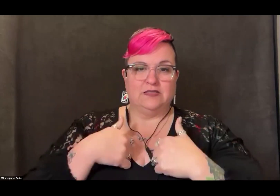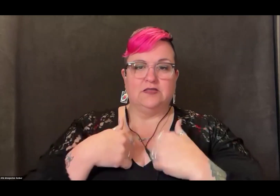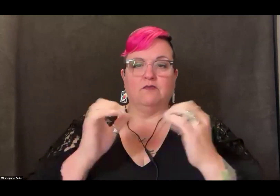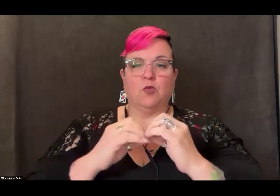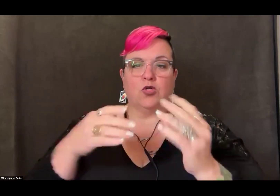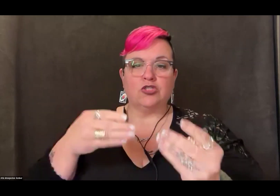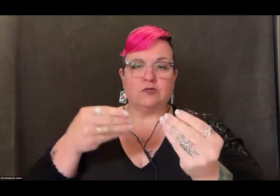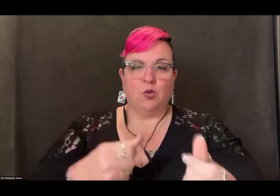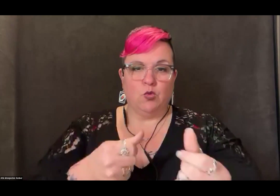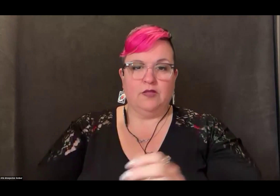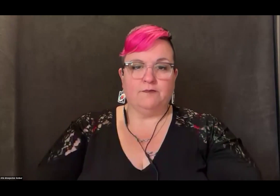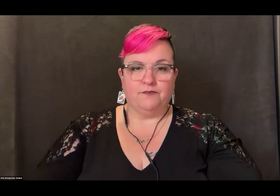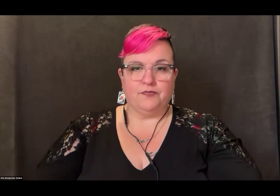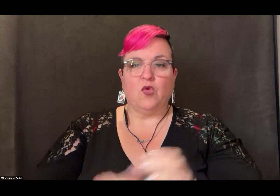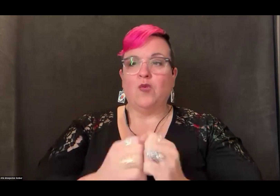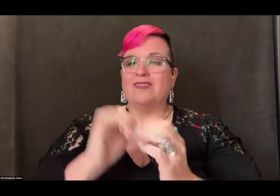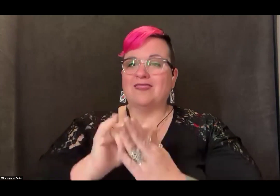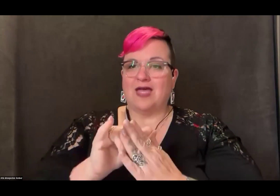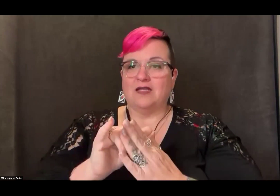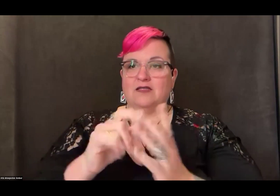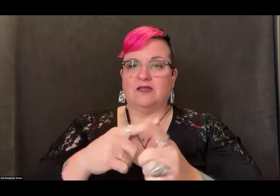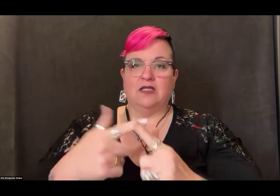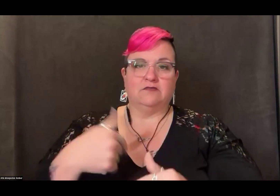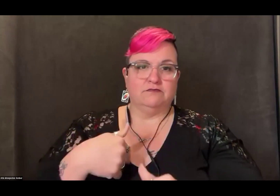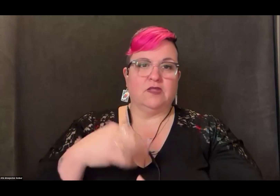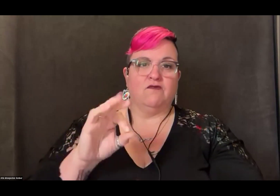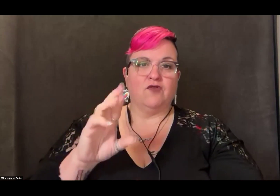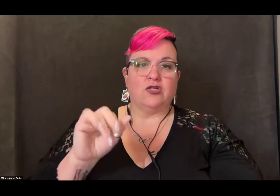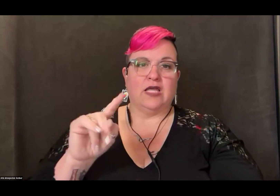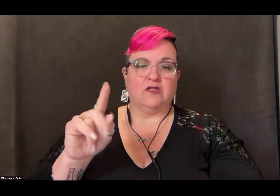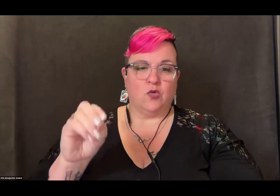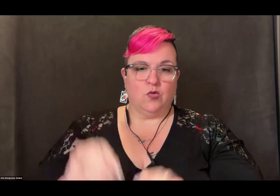smoothly. And with that, I'll throw it back to Fernando.